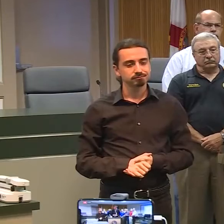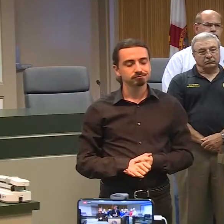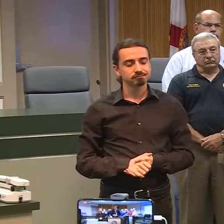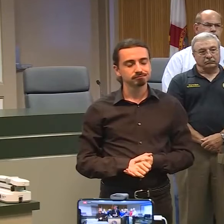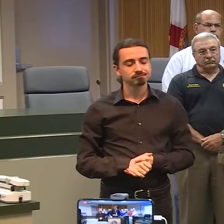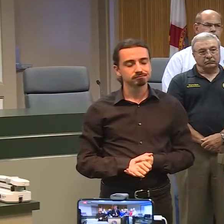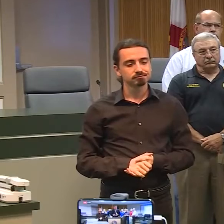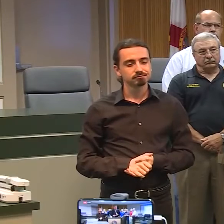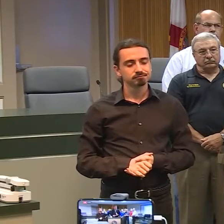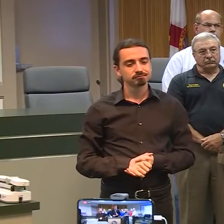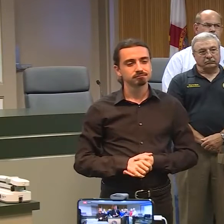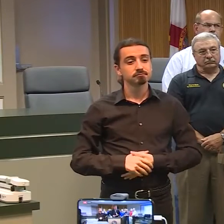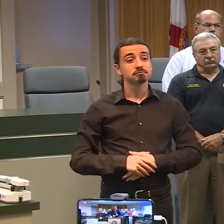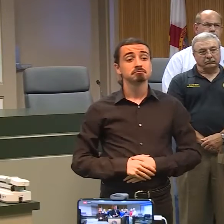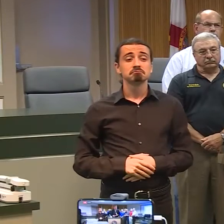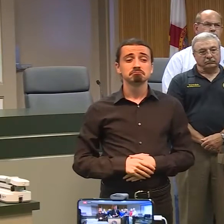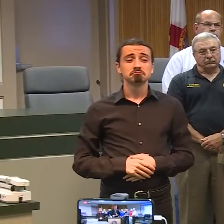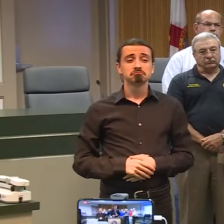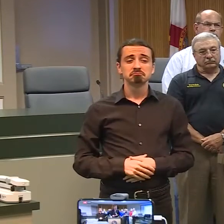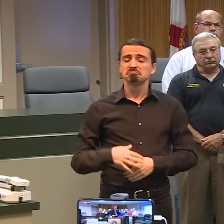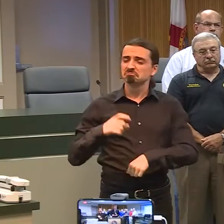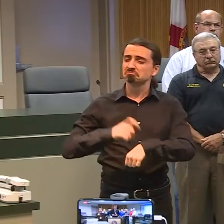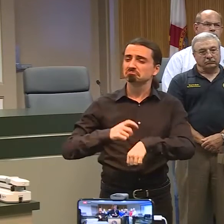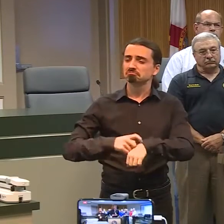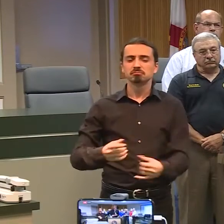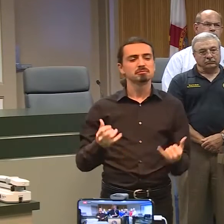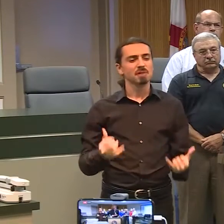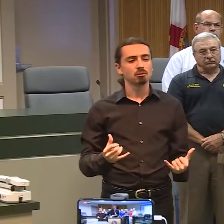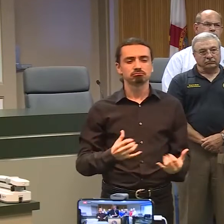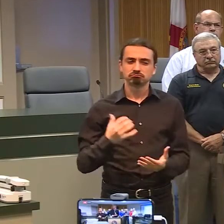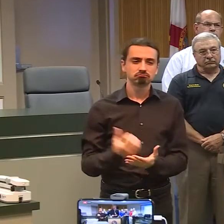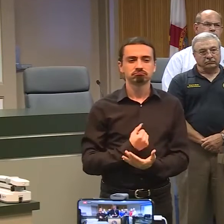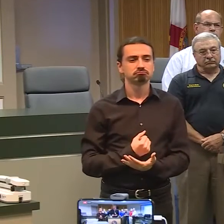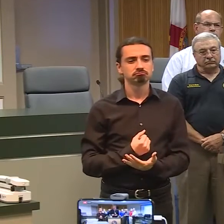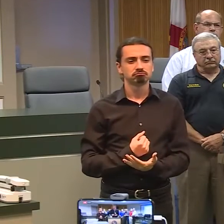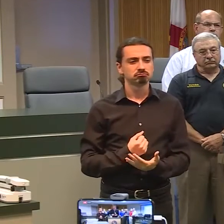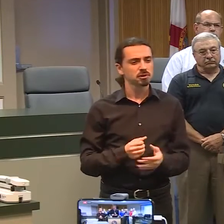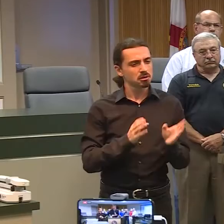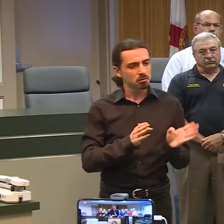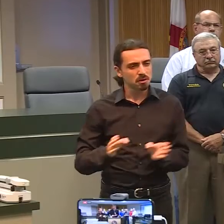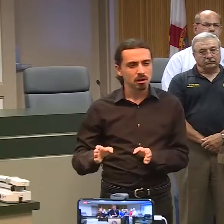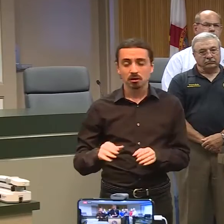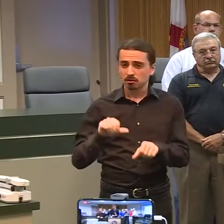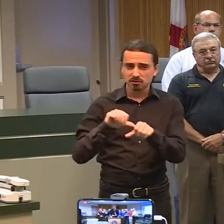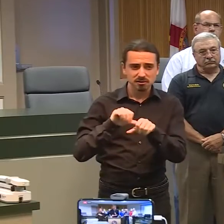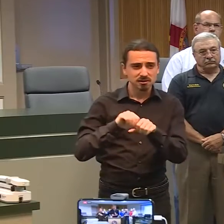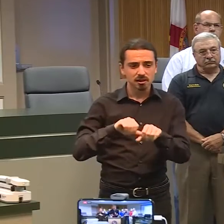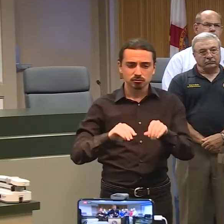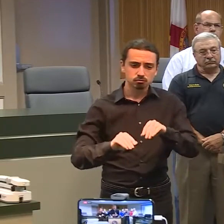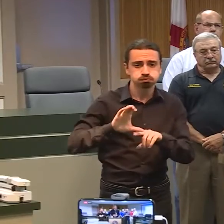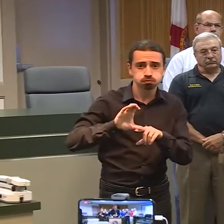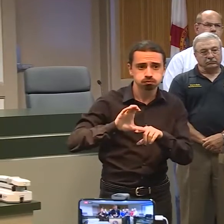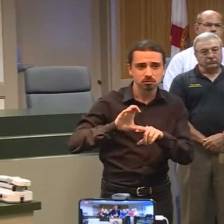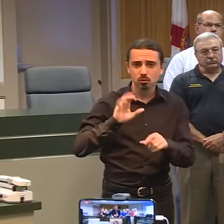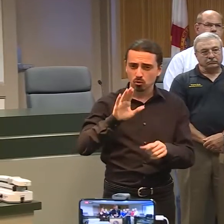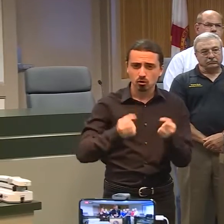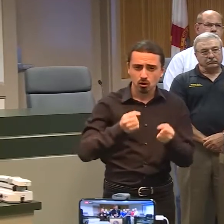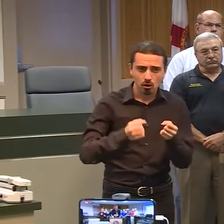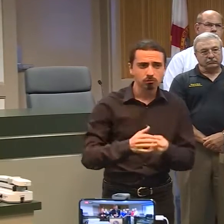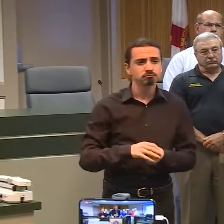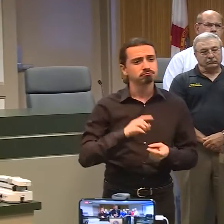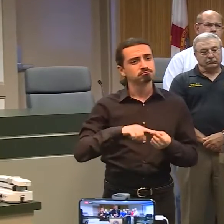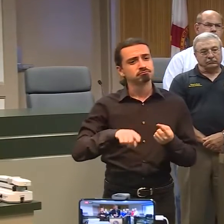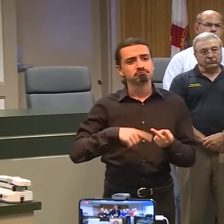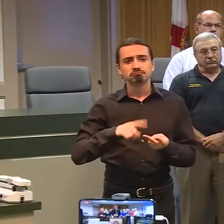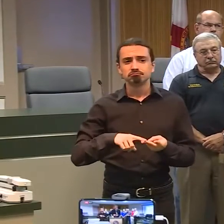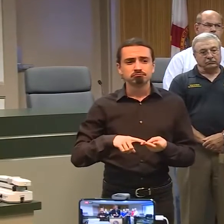got time. Now's the time to prepare and act your family plan, gas up your vehicles, and prepare for what could be significant impacts.